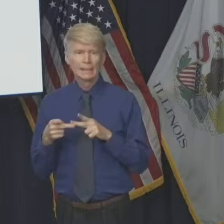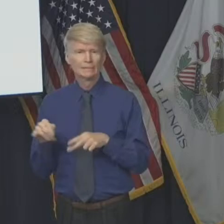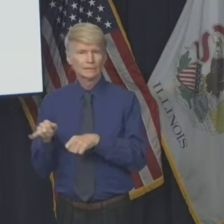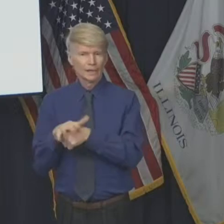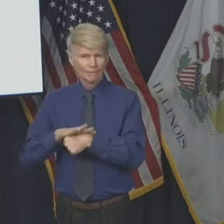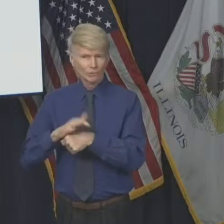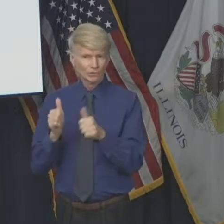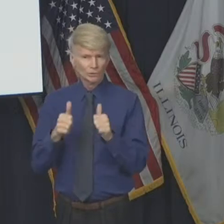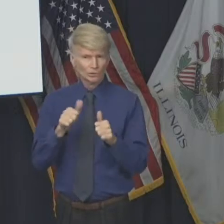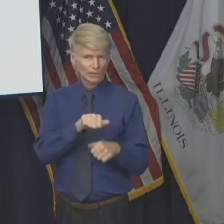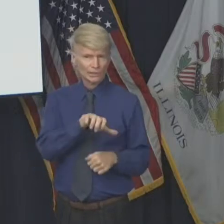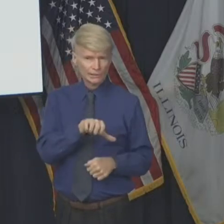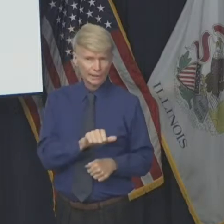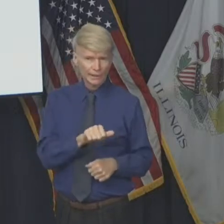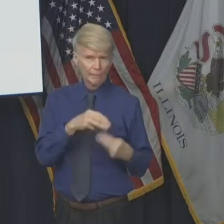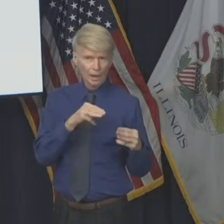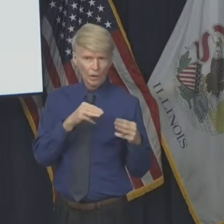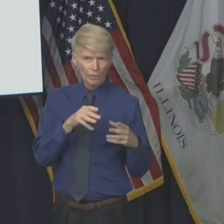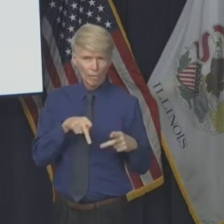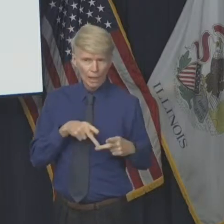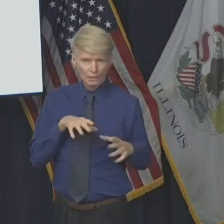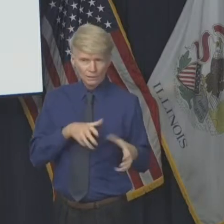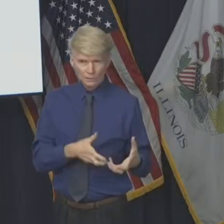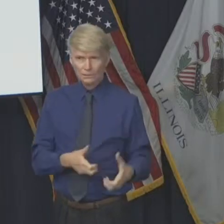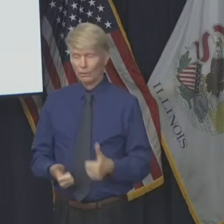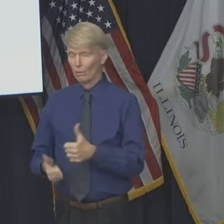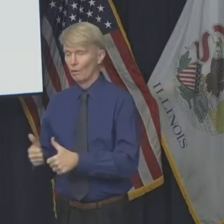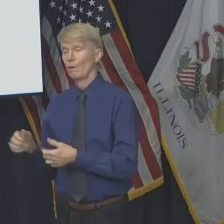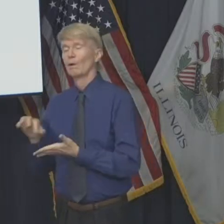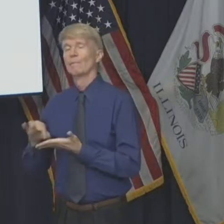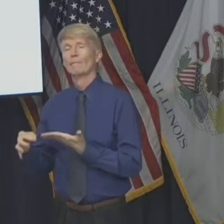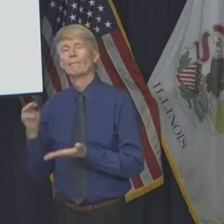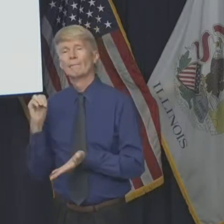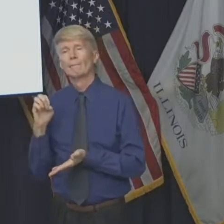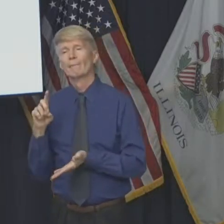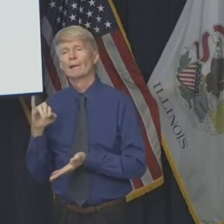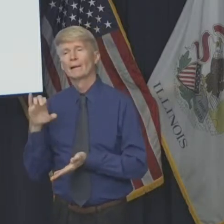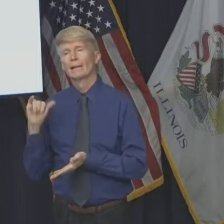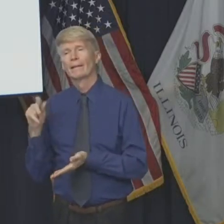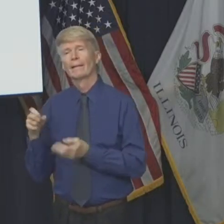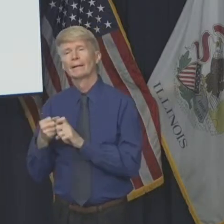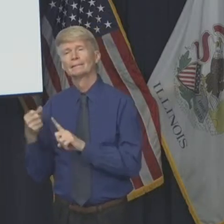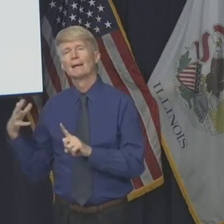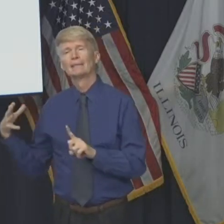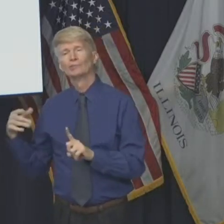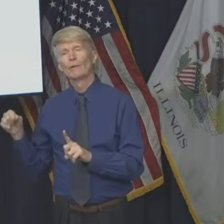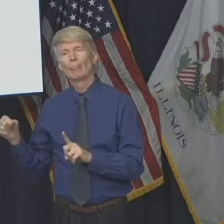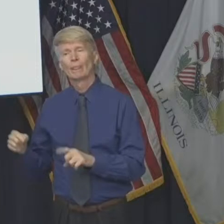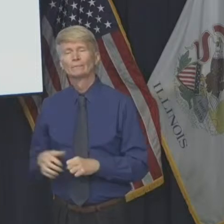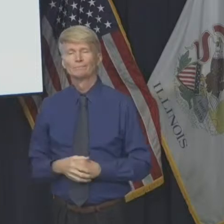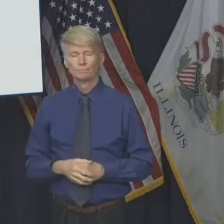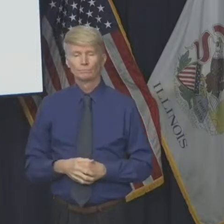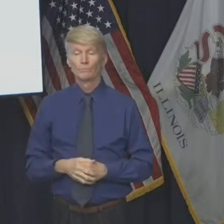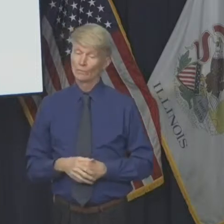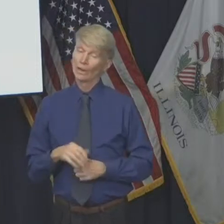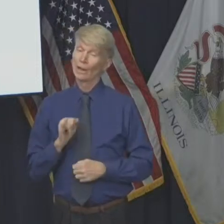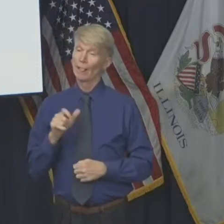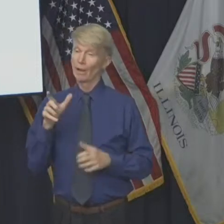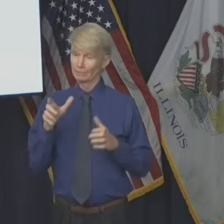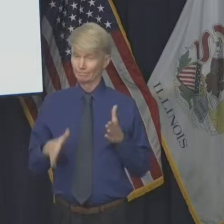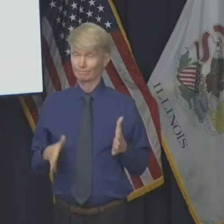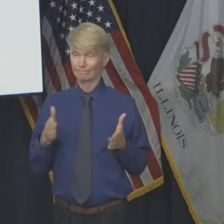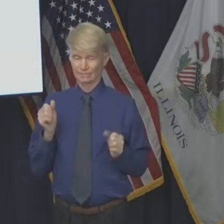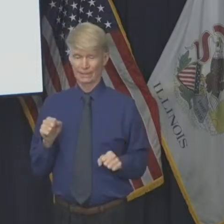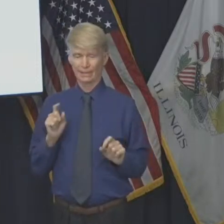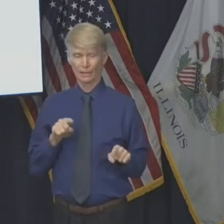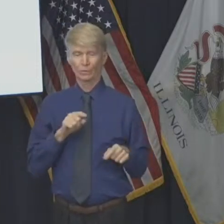an ACA marketplace plan or through Medicaid expansion. Illinois residents can visit